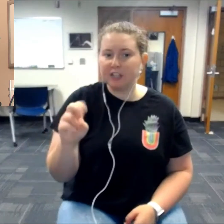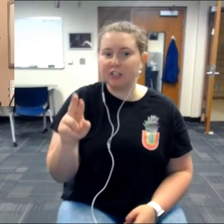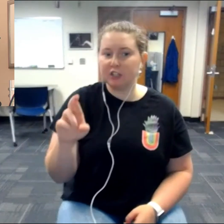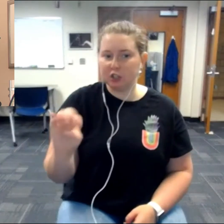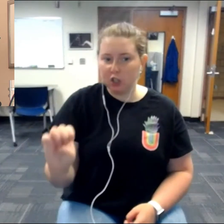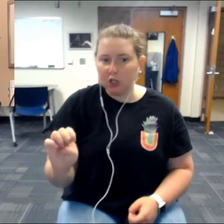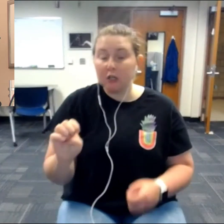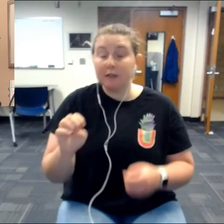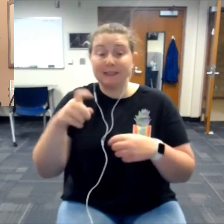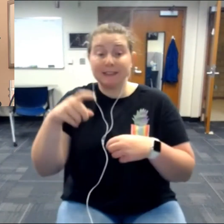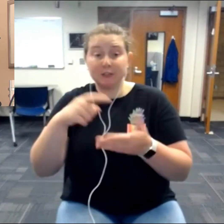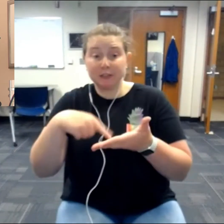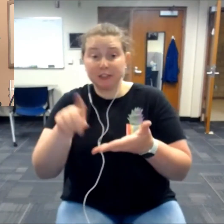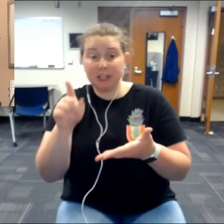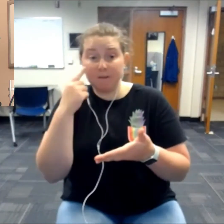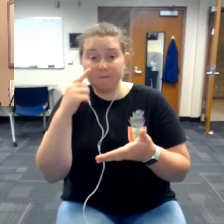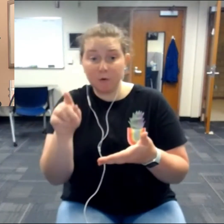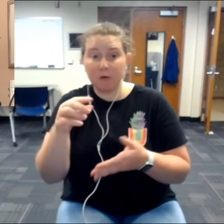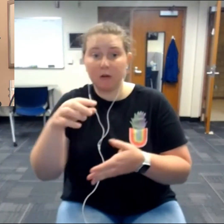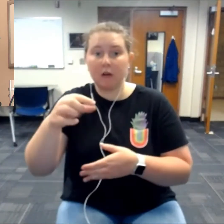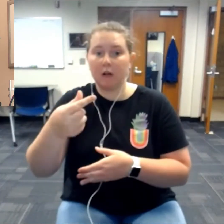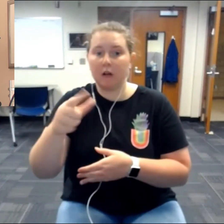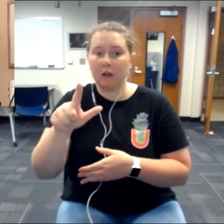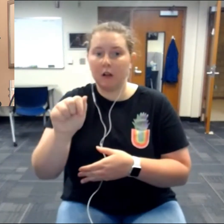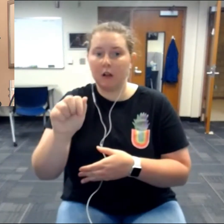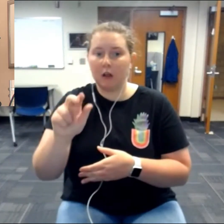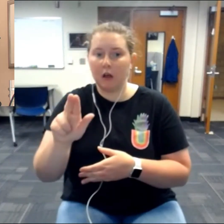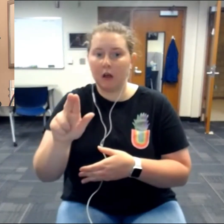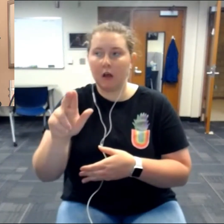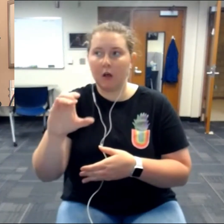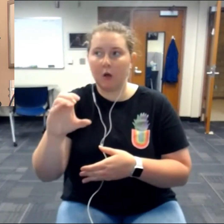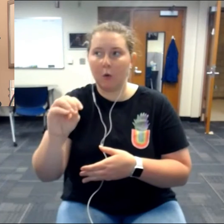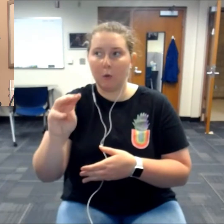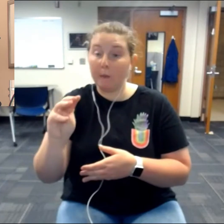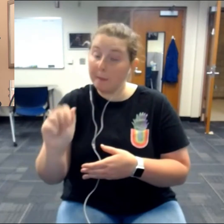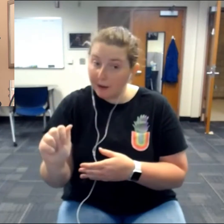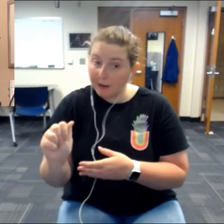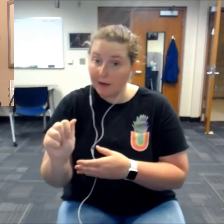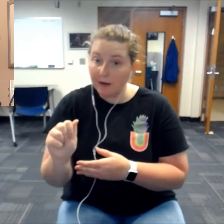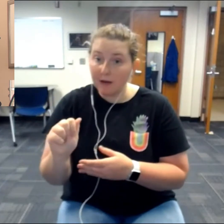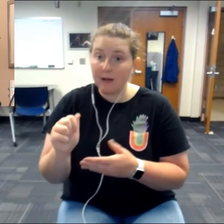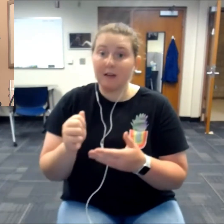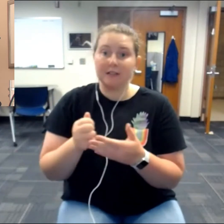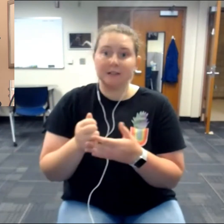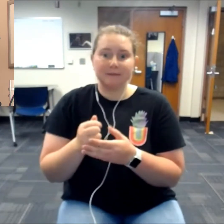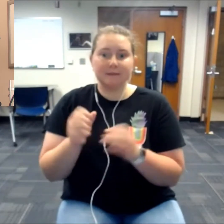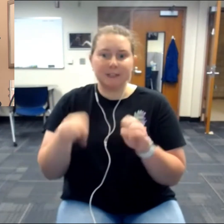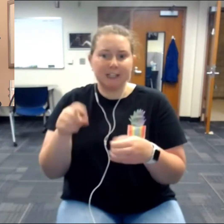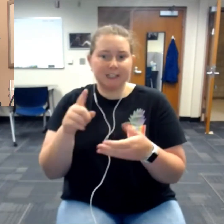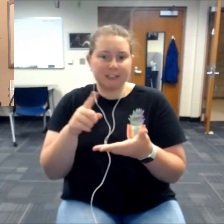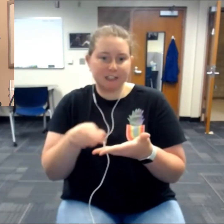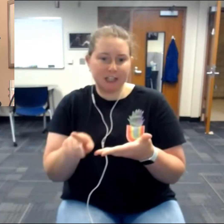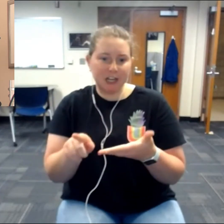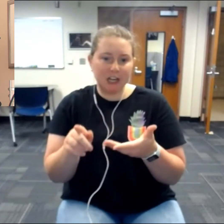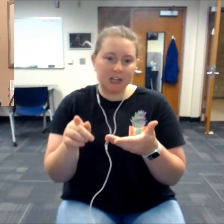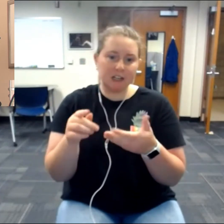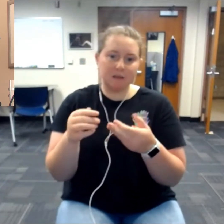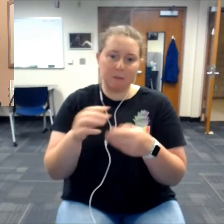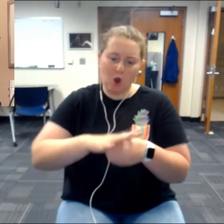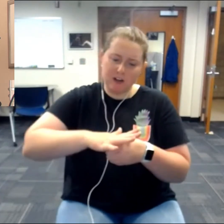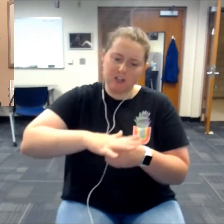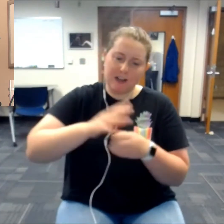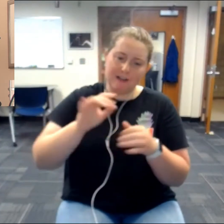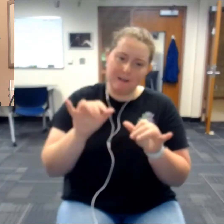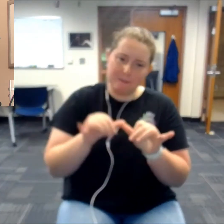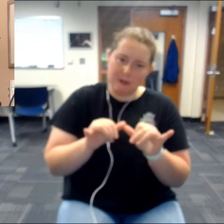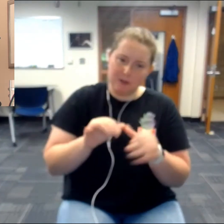through pressure. We're monitoring that, and a lot of the testing is done with our technicians,